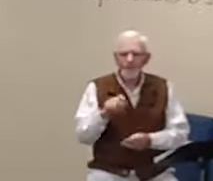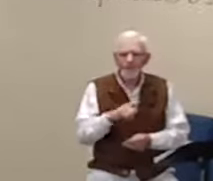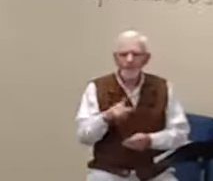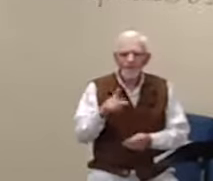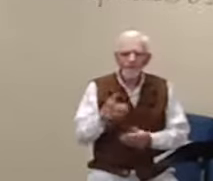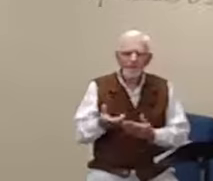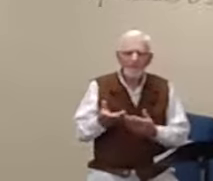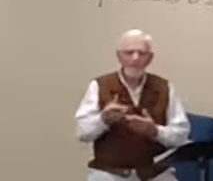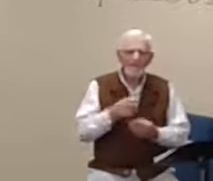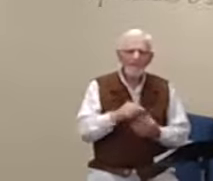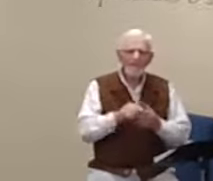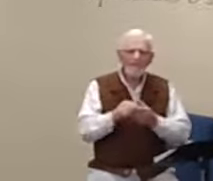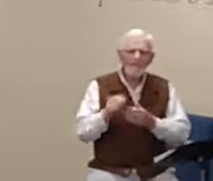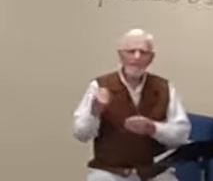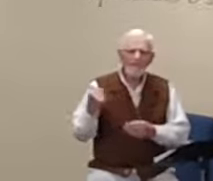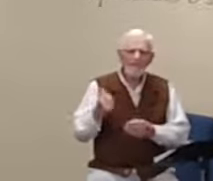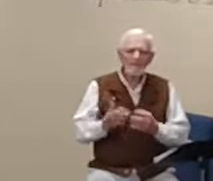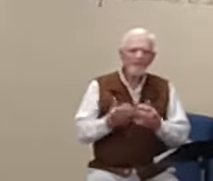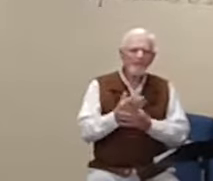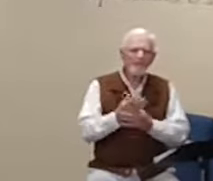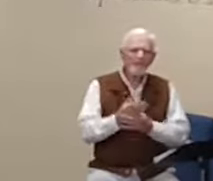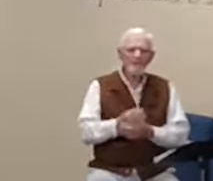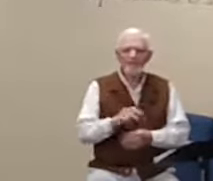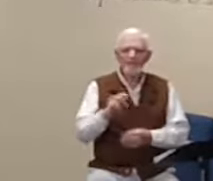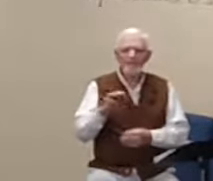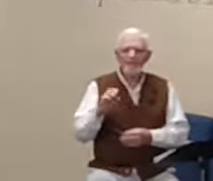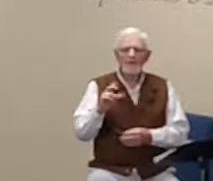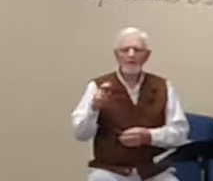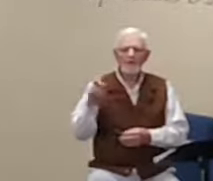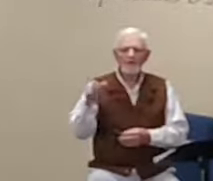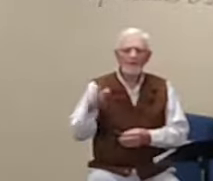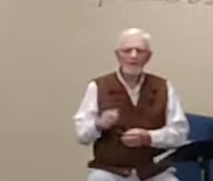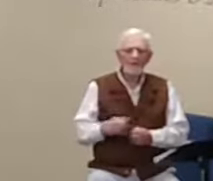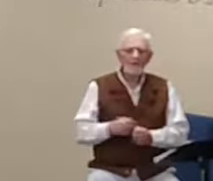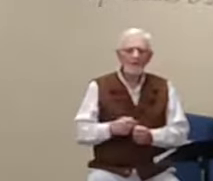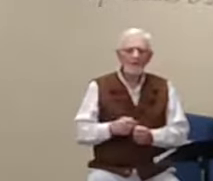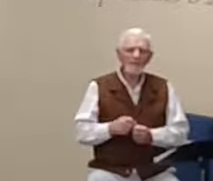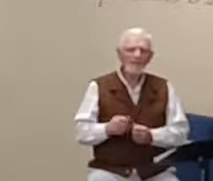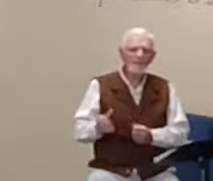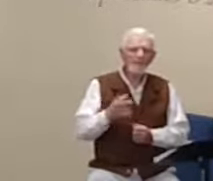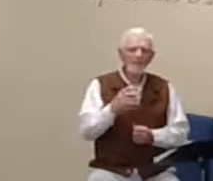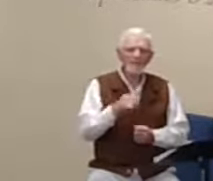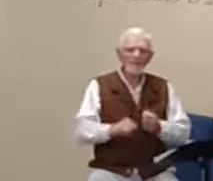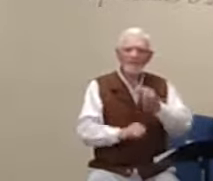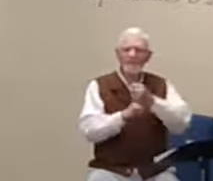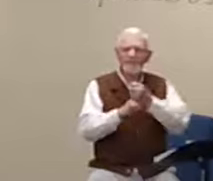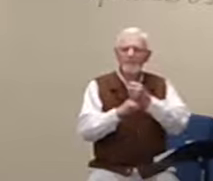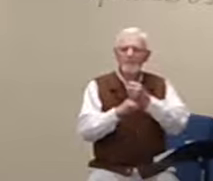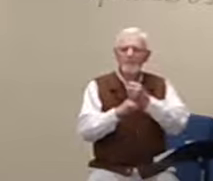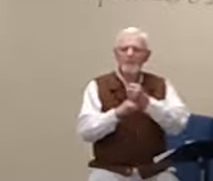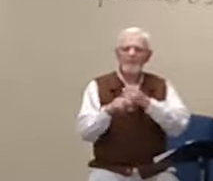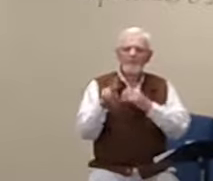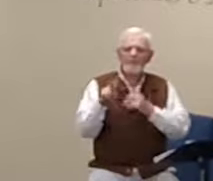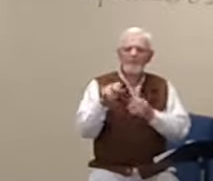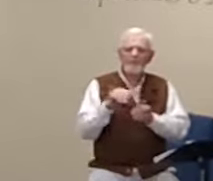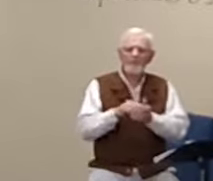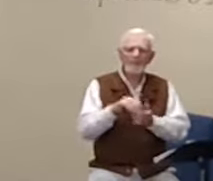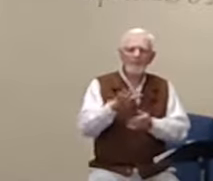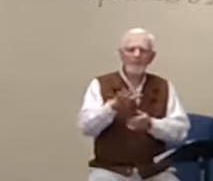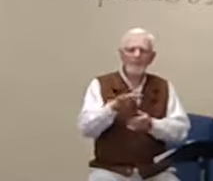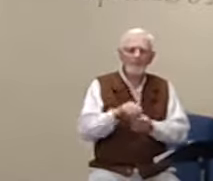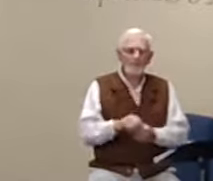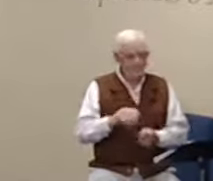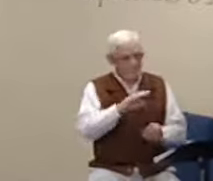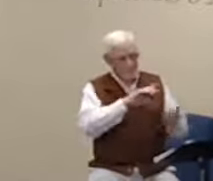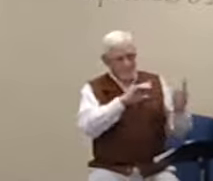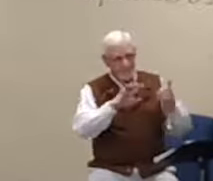led me through Brother DeMichael to come up here and to try to raise support back in 2004. And so we're back trying to,